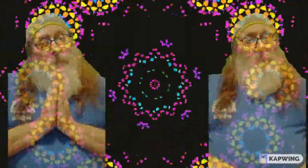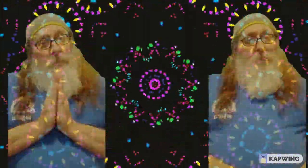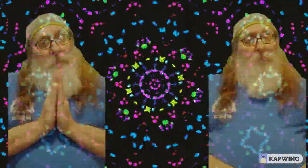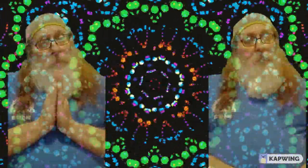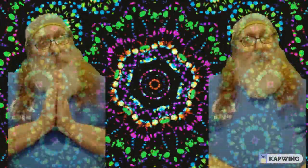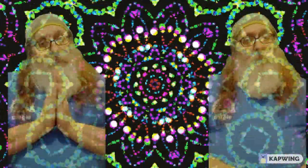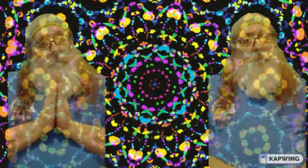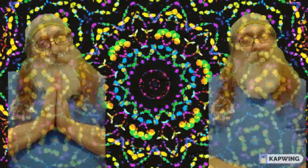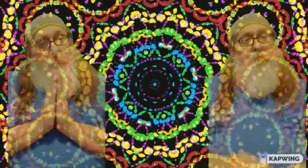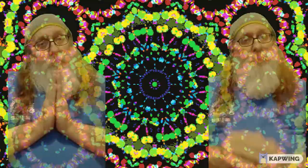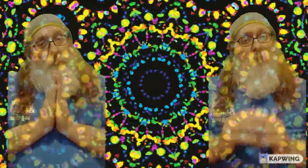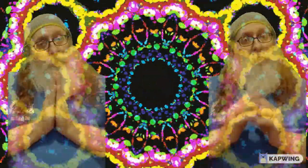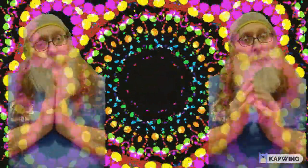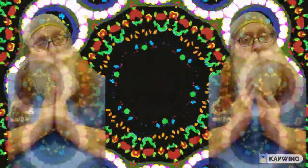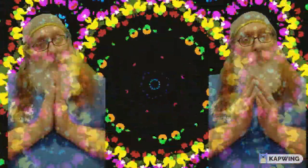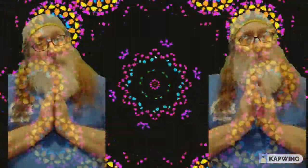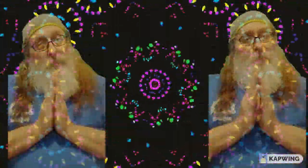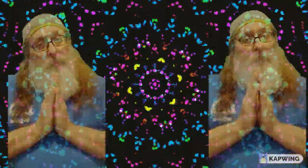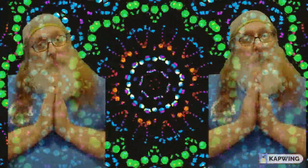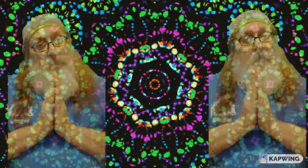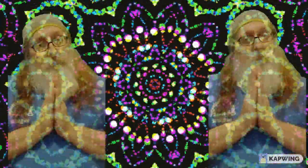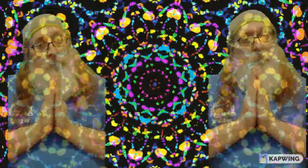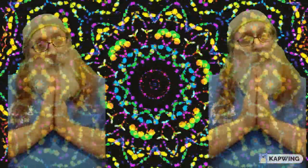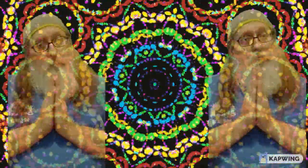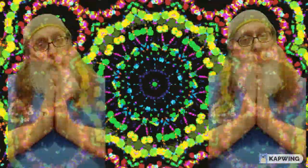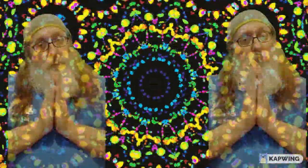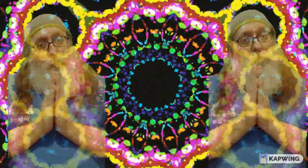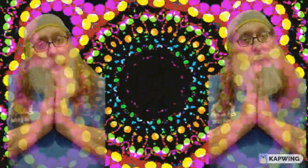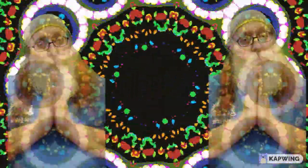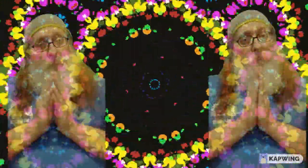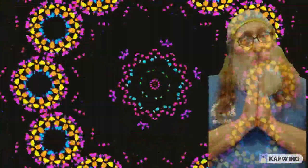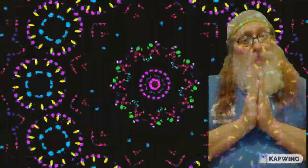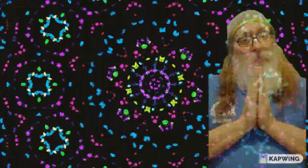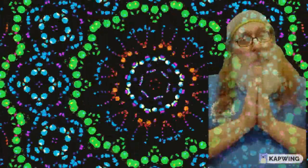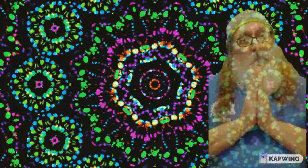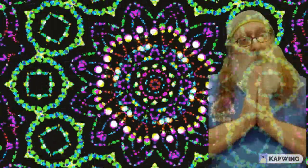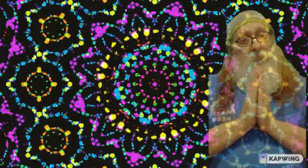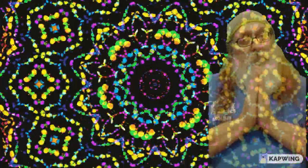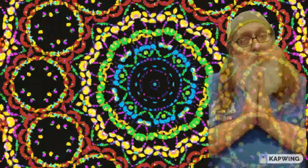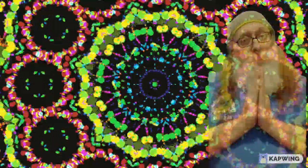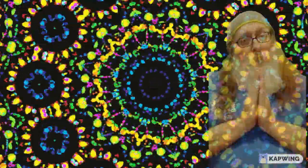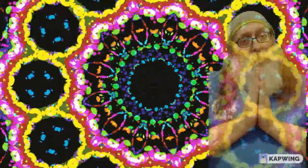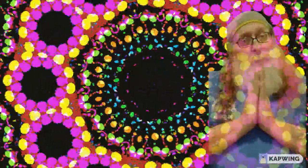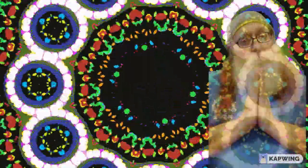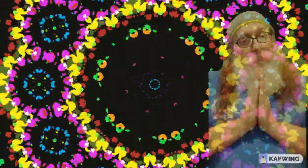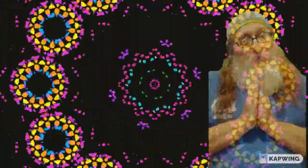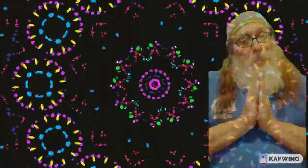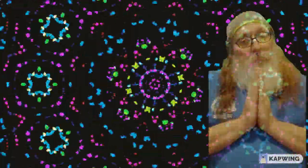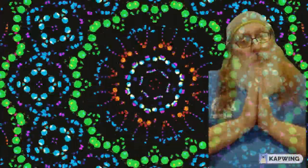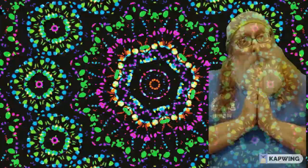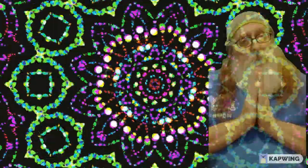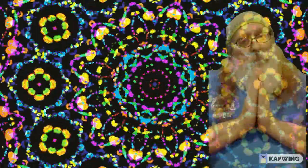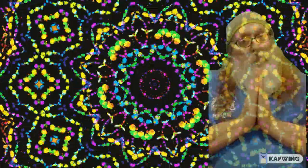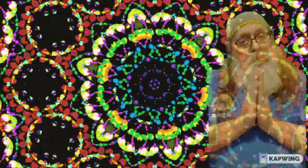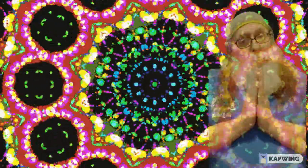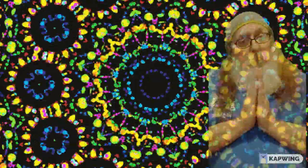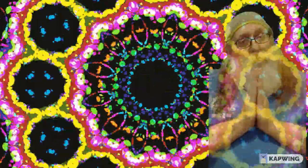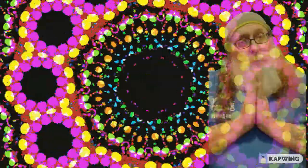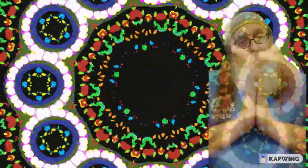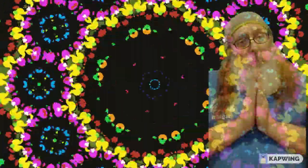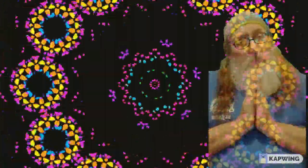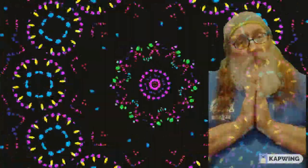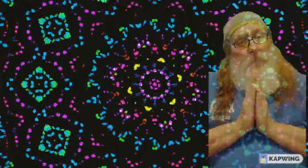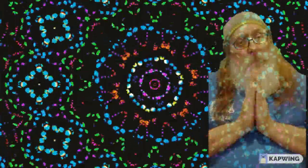You don't have to go. Whoa, oh, oh, oh. You don't have